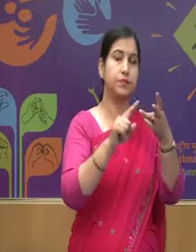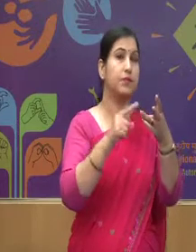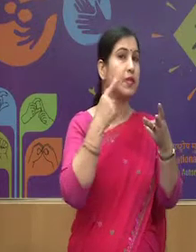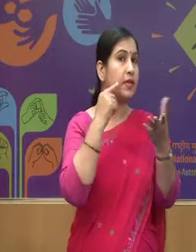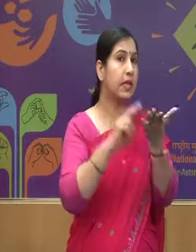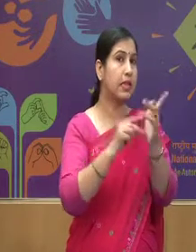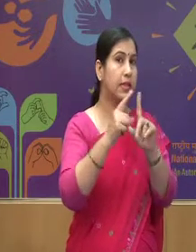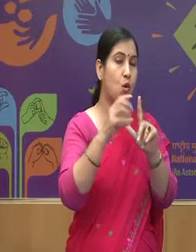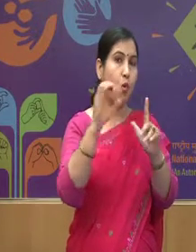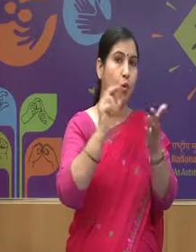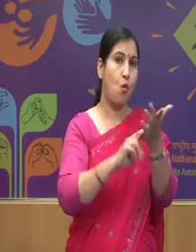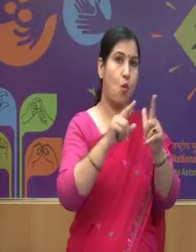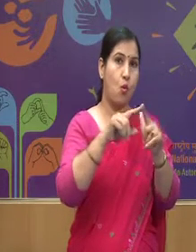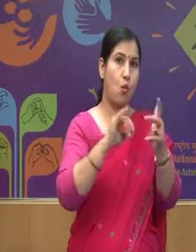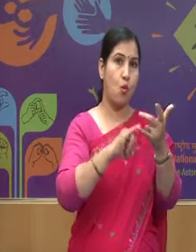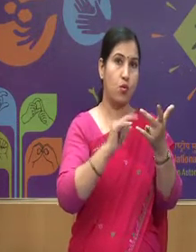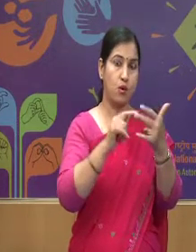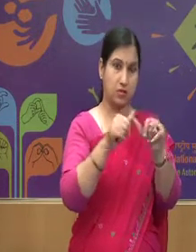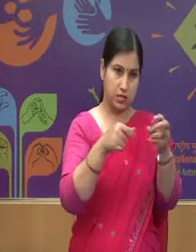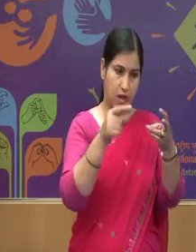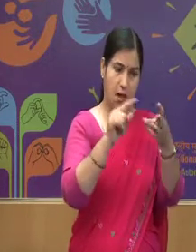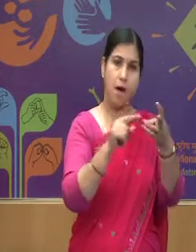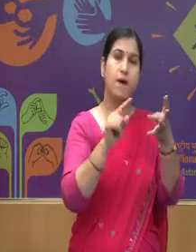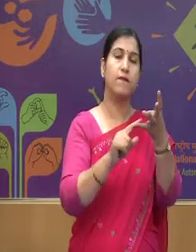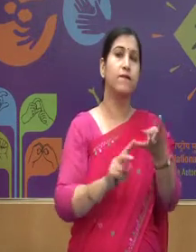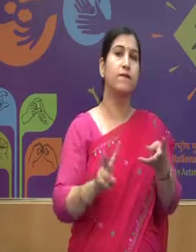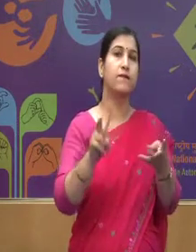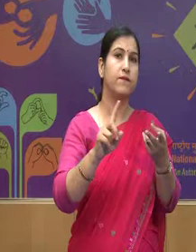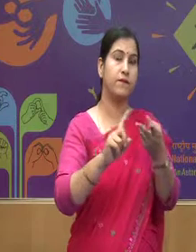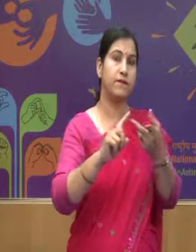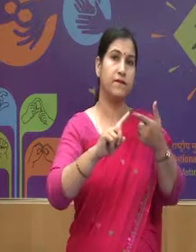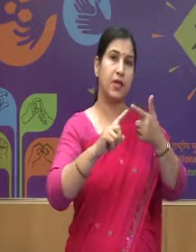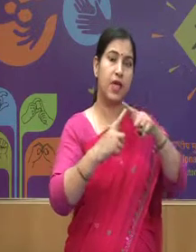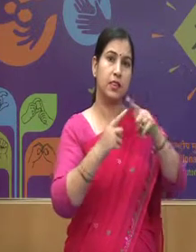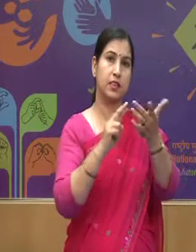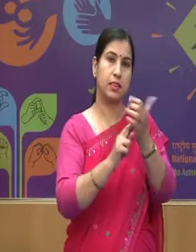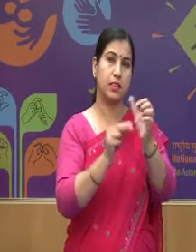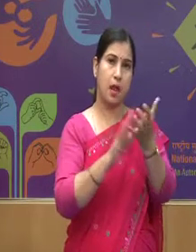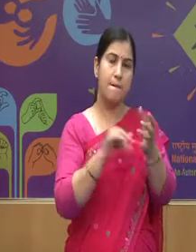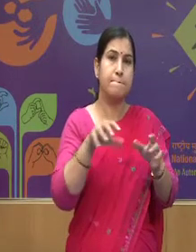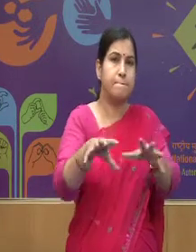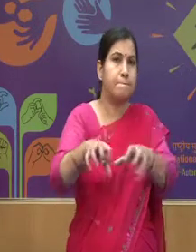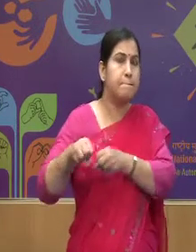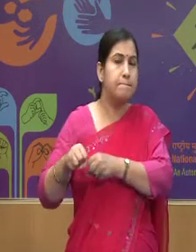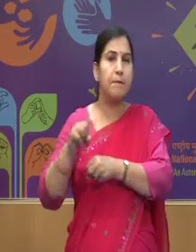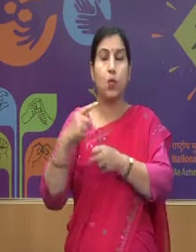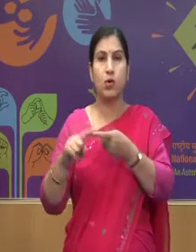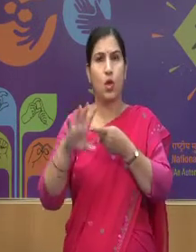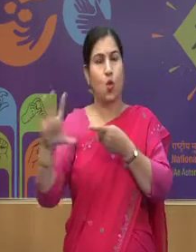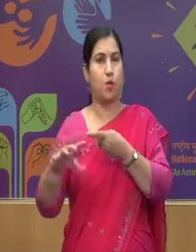and Vietnam were occupied by European countries and their